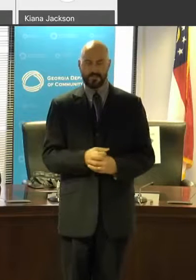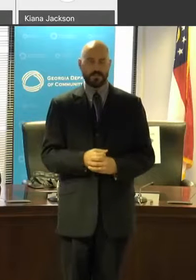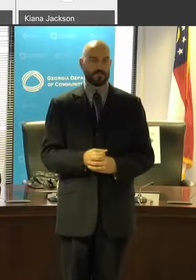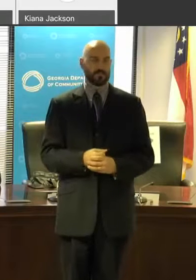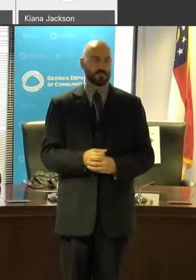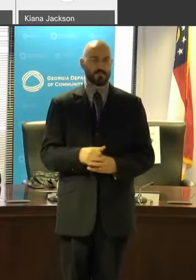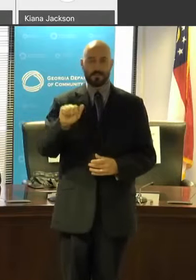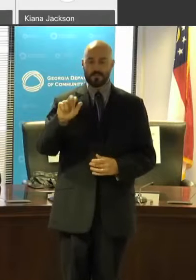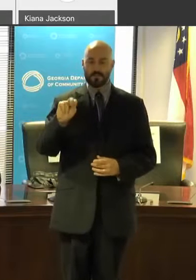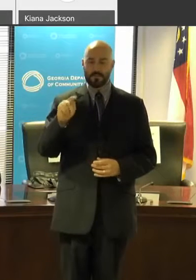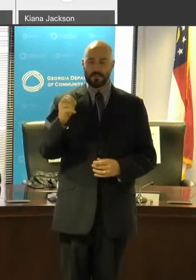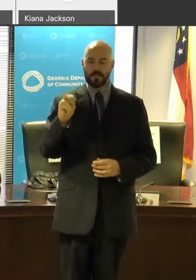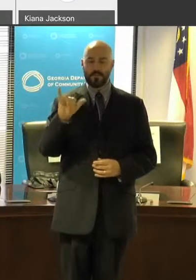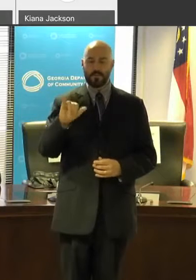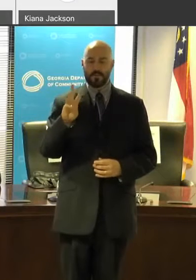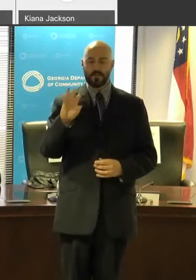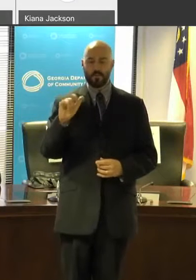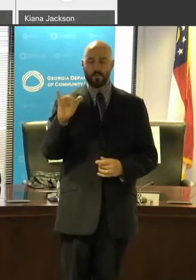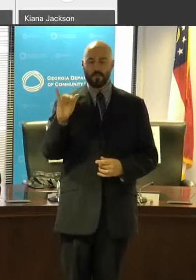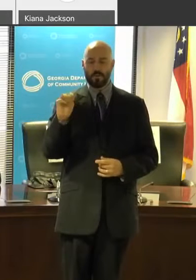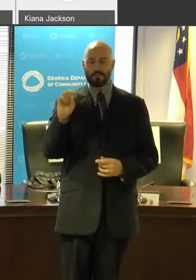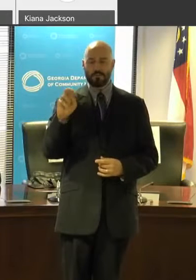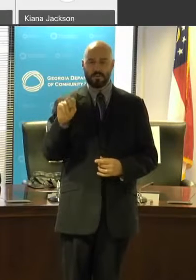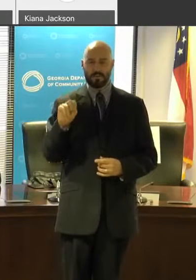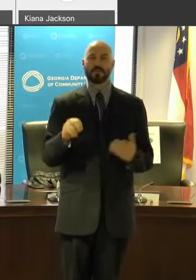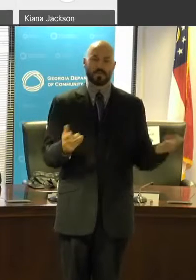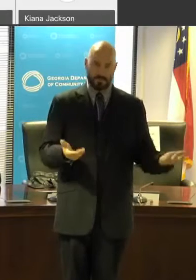Anthony Williamson, Here.